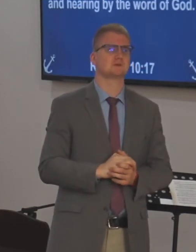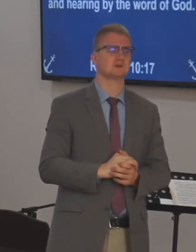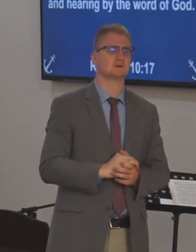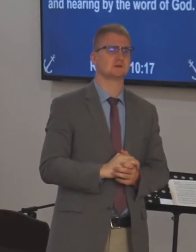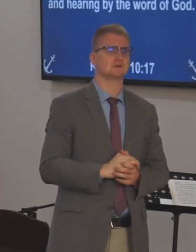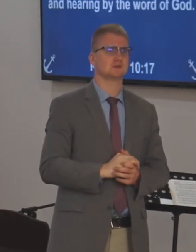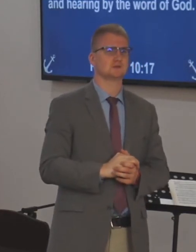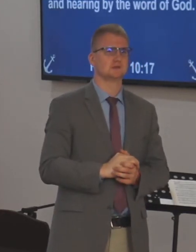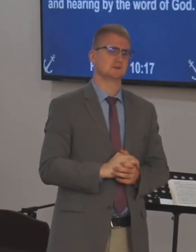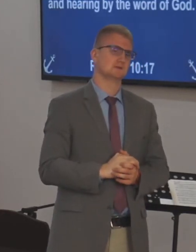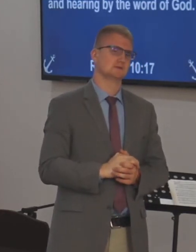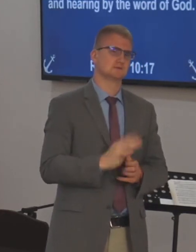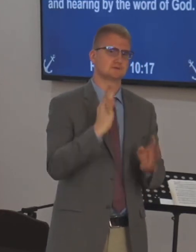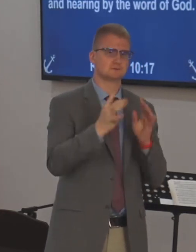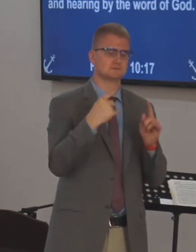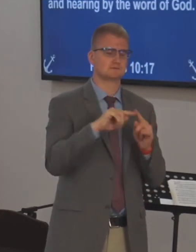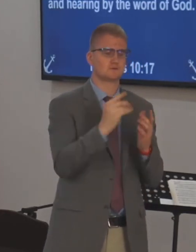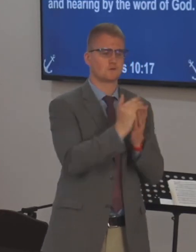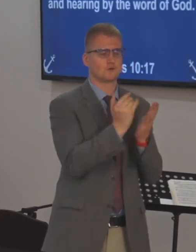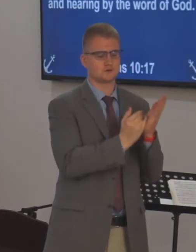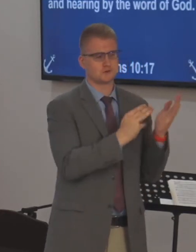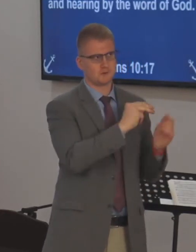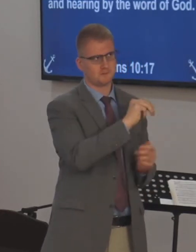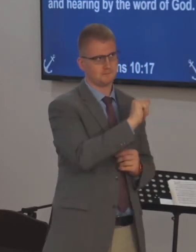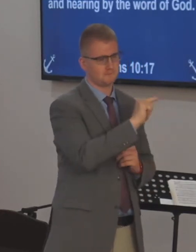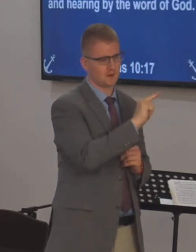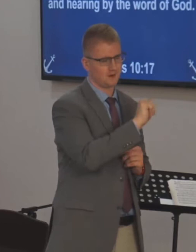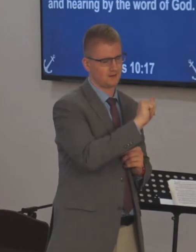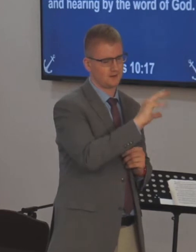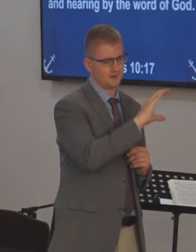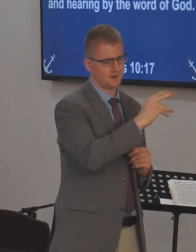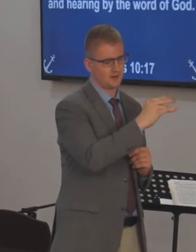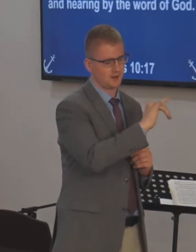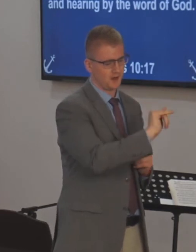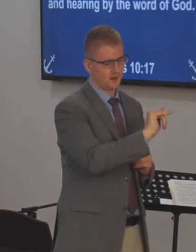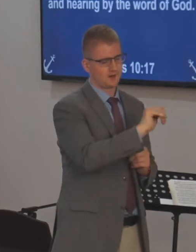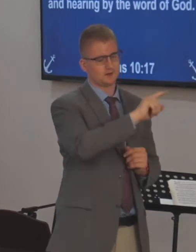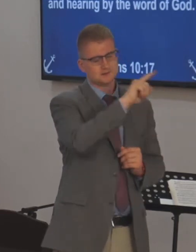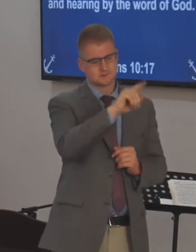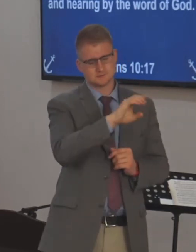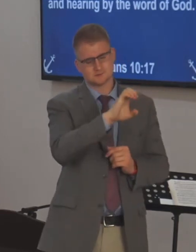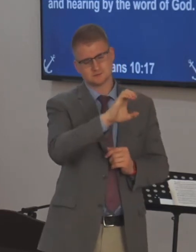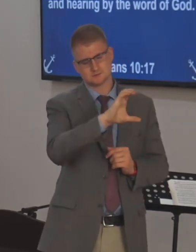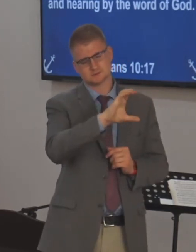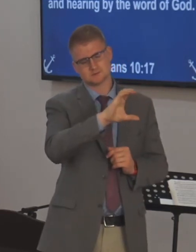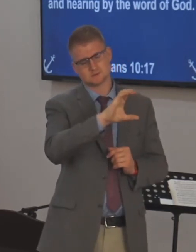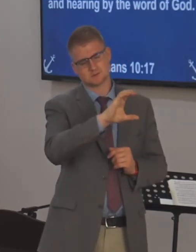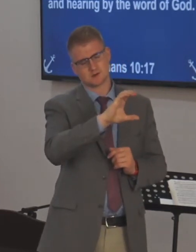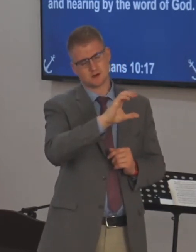Zechariah. Malachi's the last of the Old Testament. Then you're going to go to Nahum.